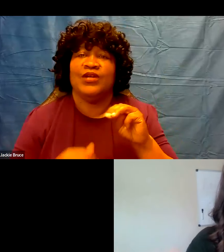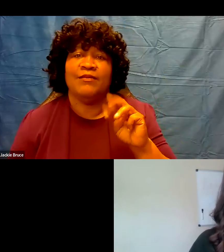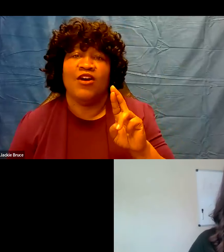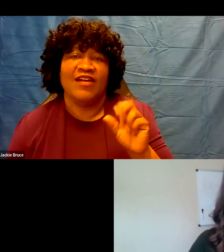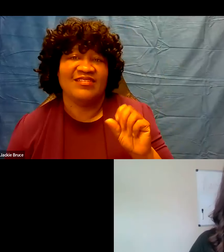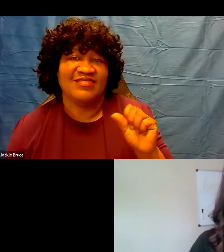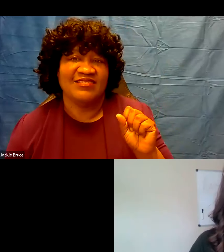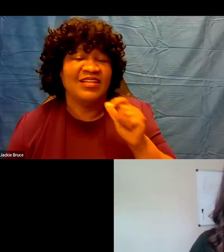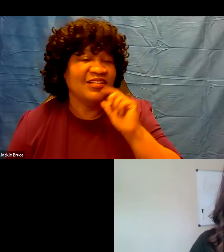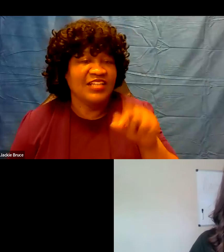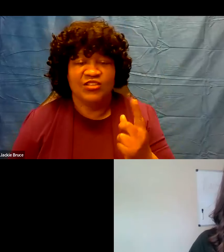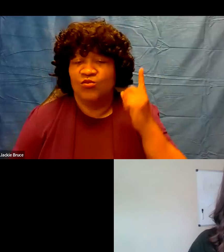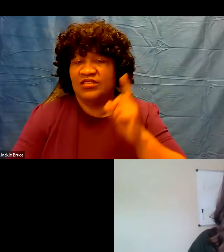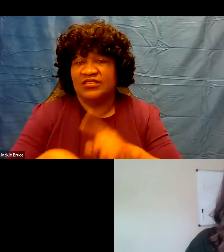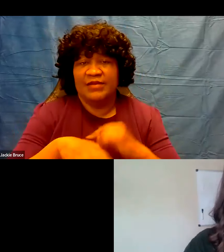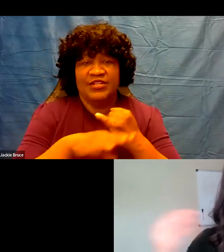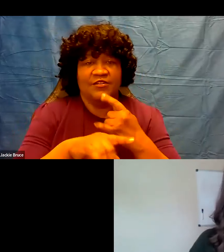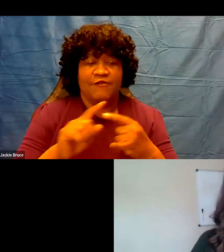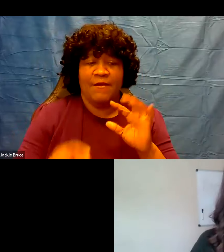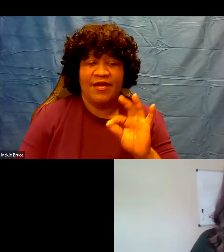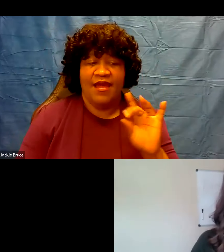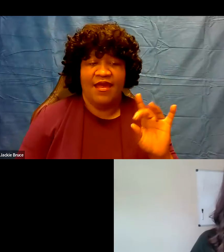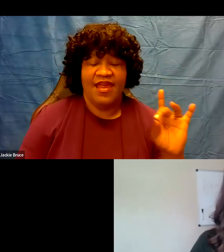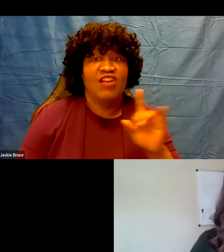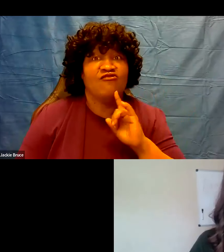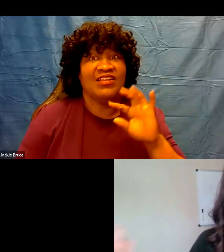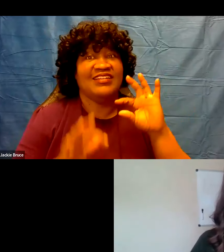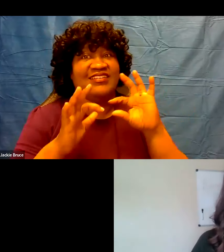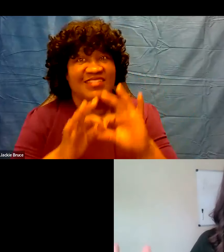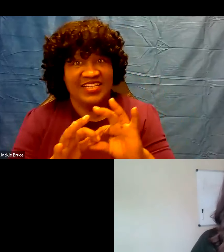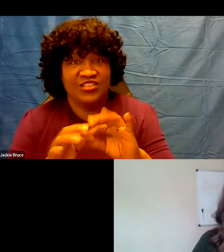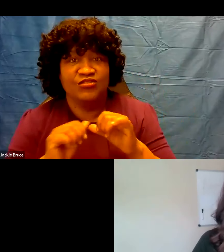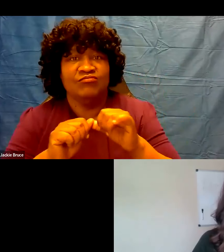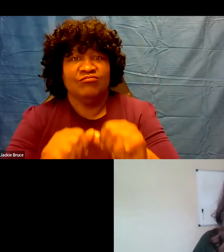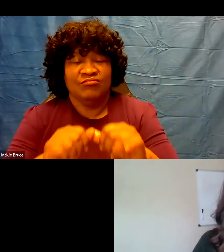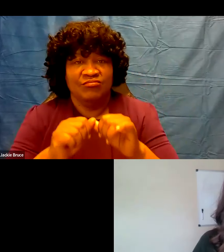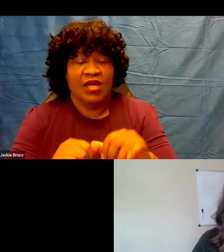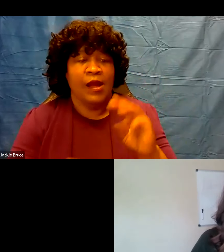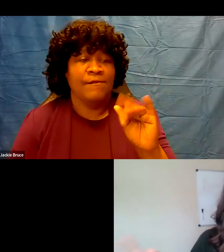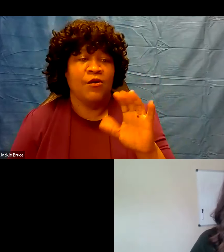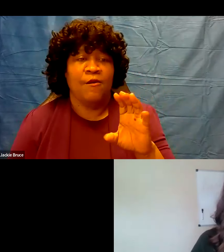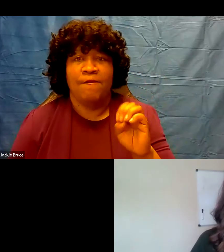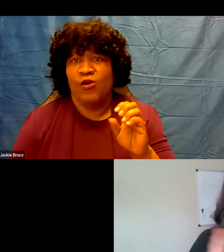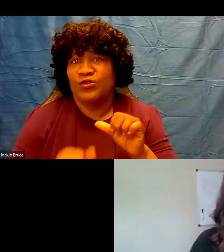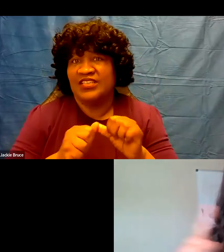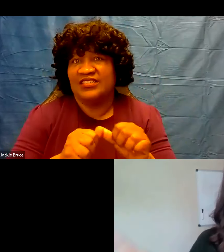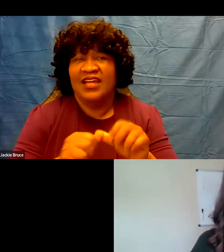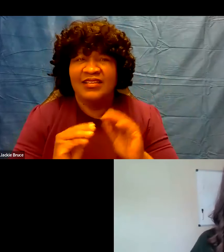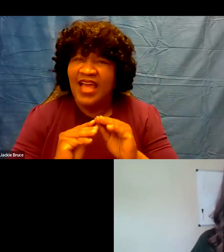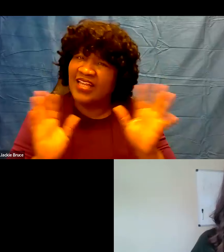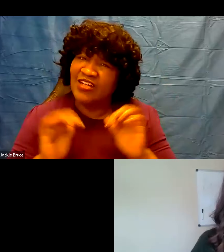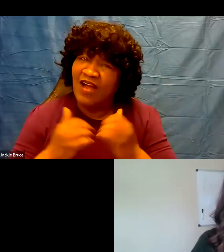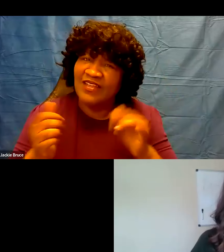it's not just a one-time intervention from 988, but it's an actual connection to this ongoing mobile stabilization. It's not clear to me how